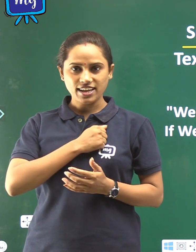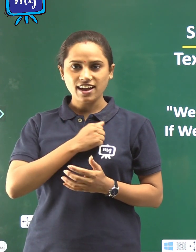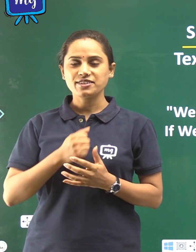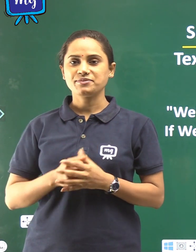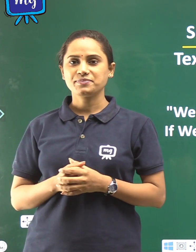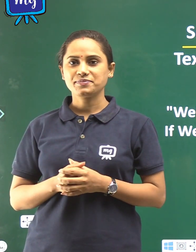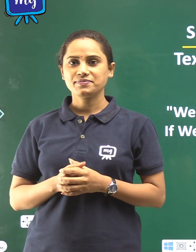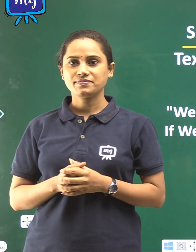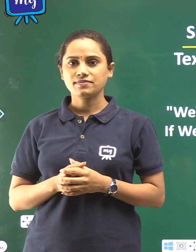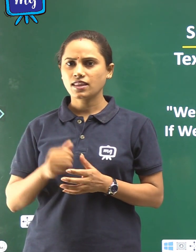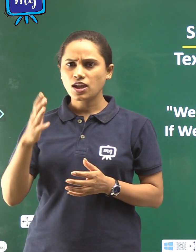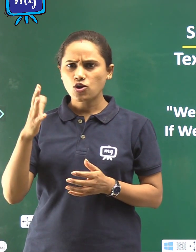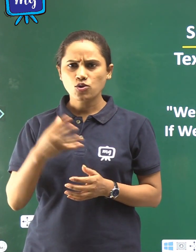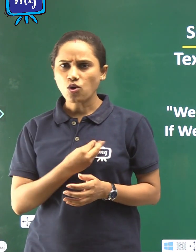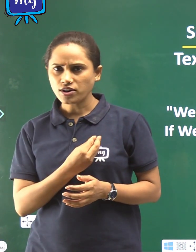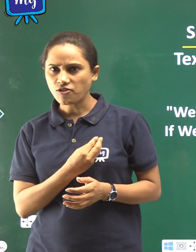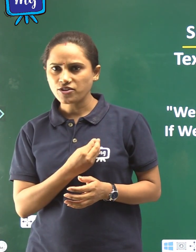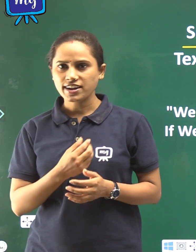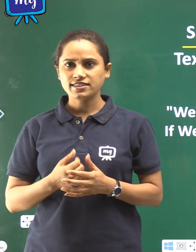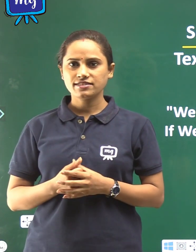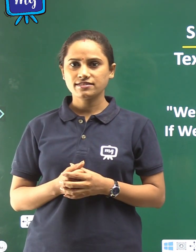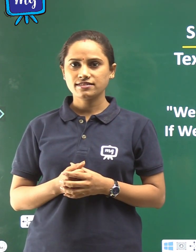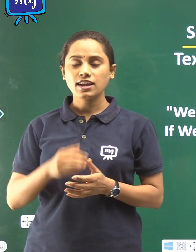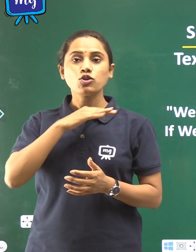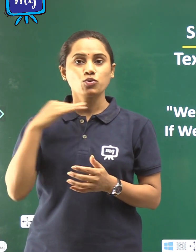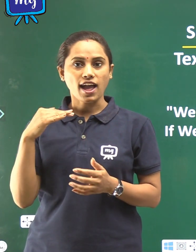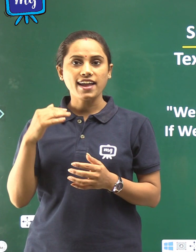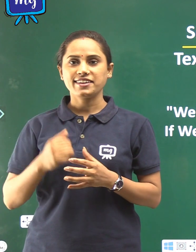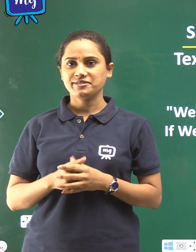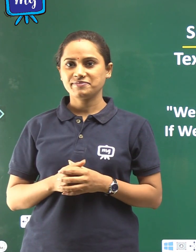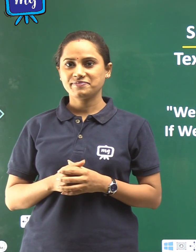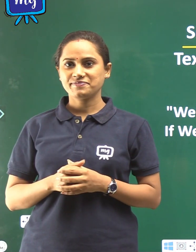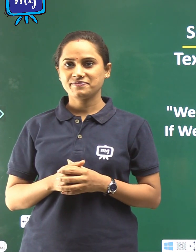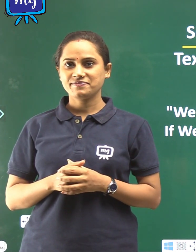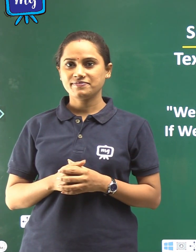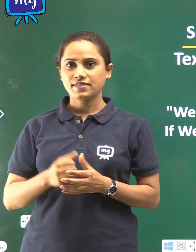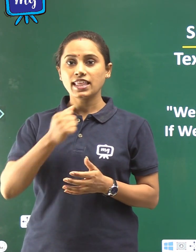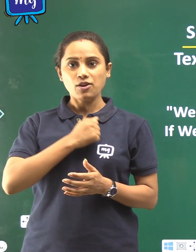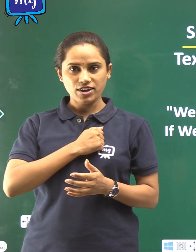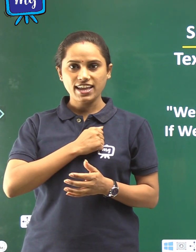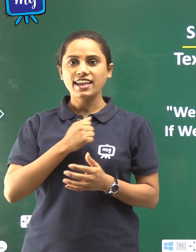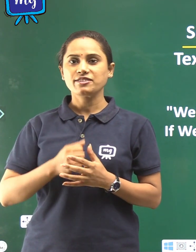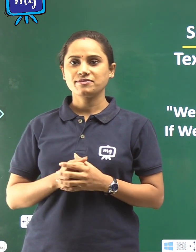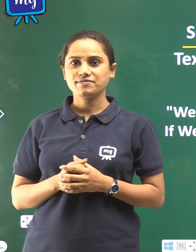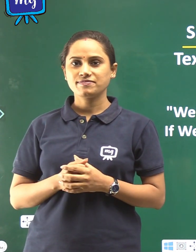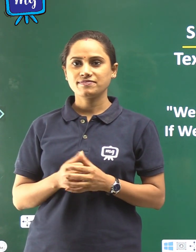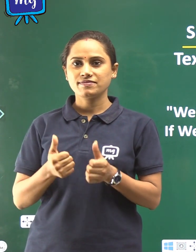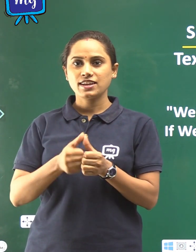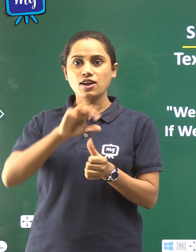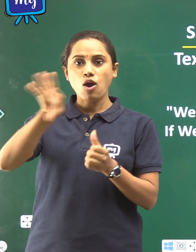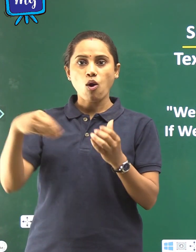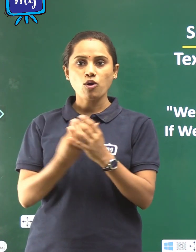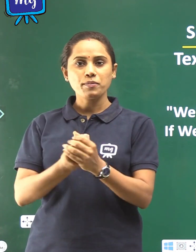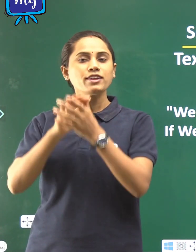are not afraid to die if we can all